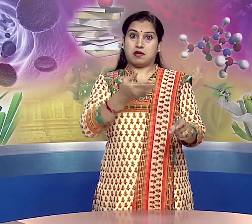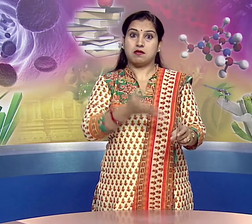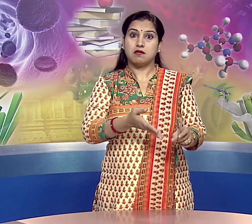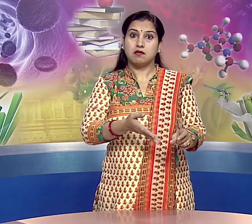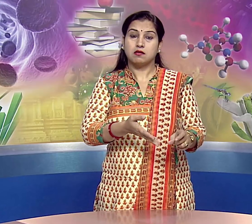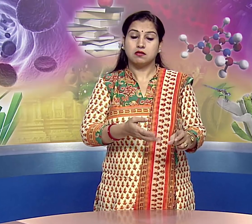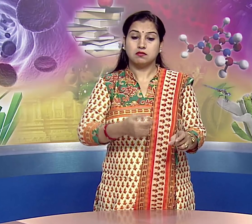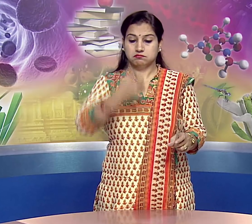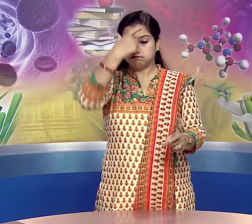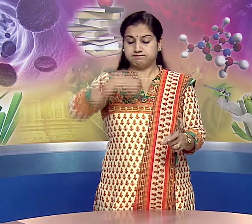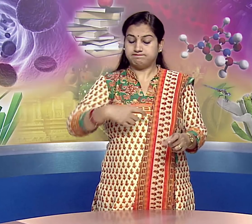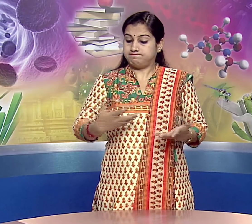their character.